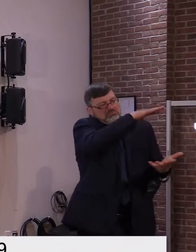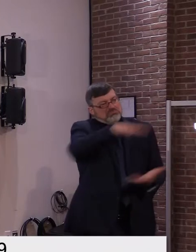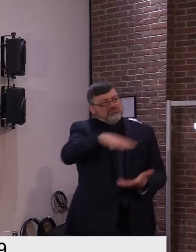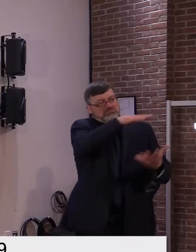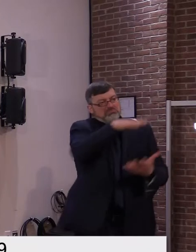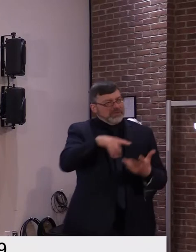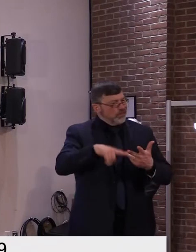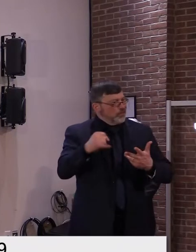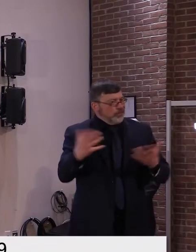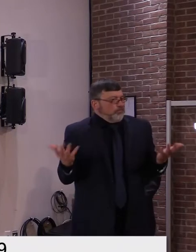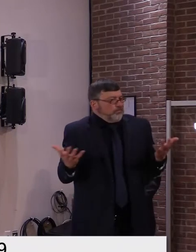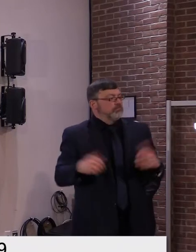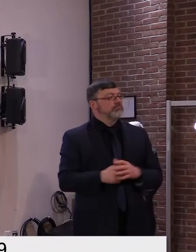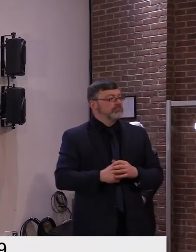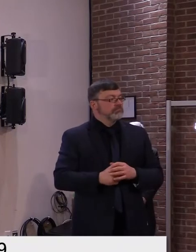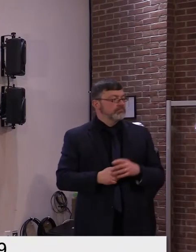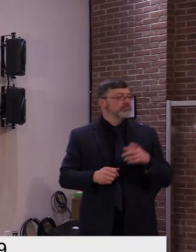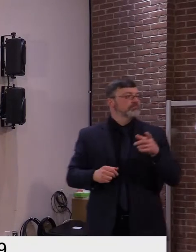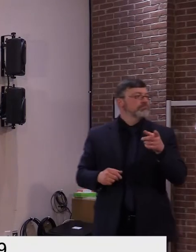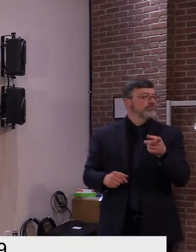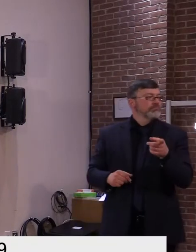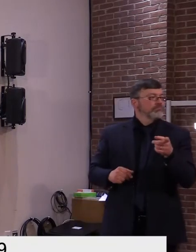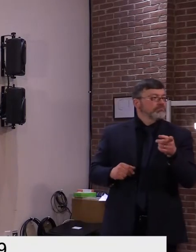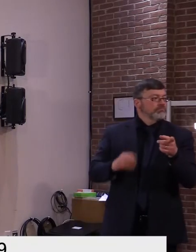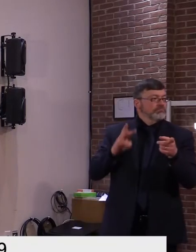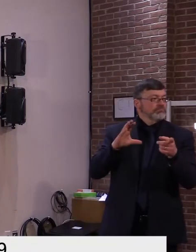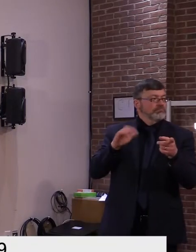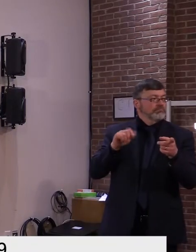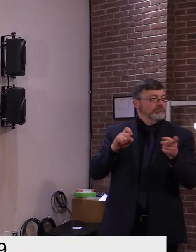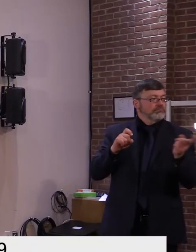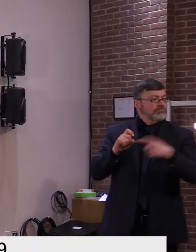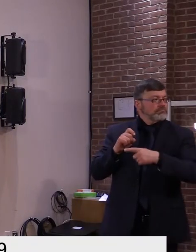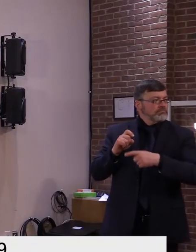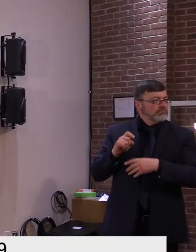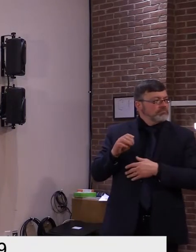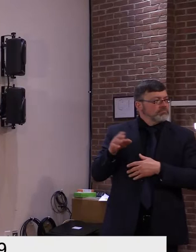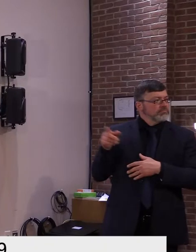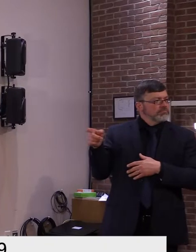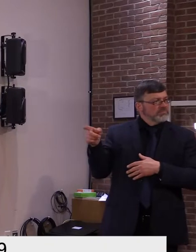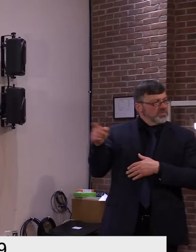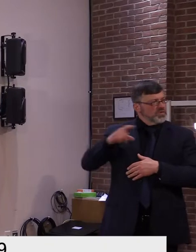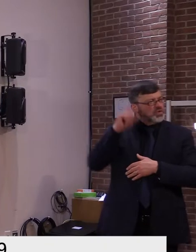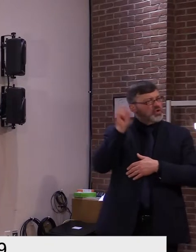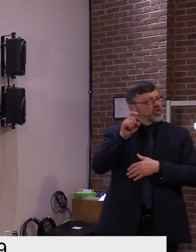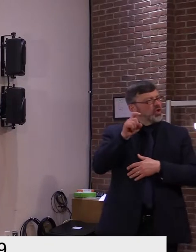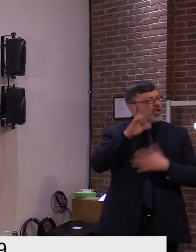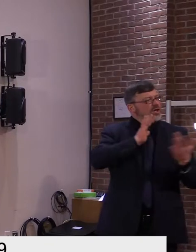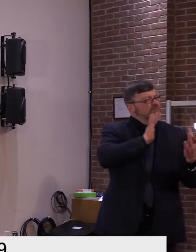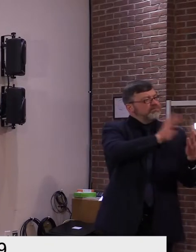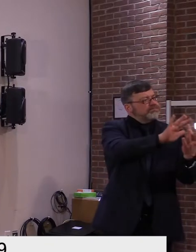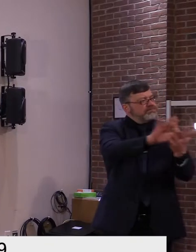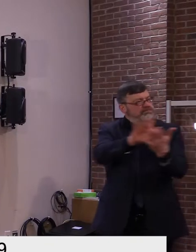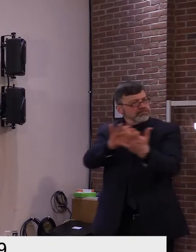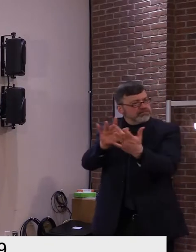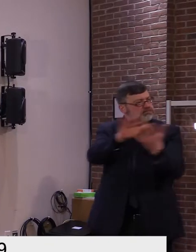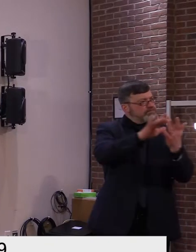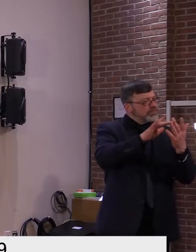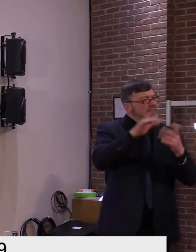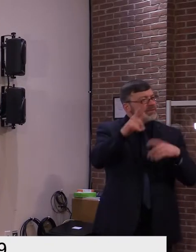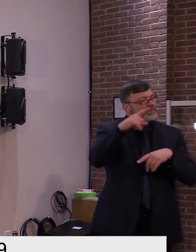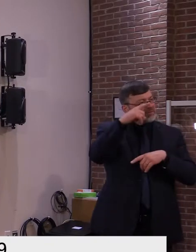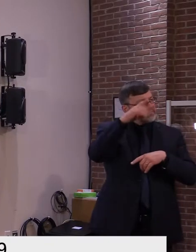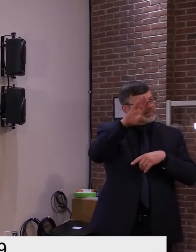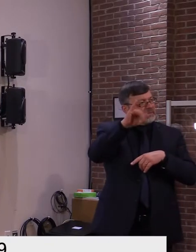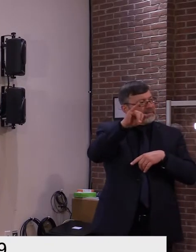out to a lot of BIPOC Vermonters, you know, you reached out to community leaders and other people as